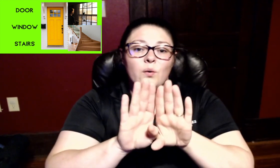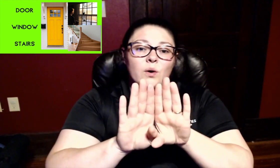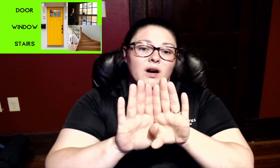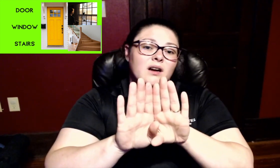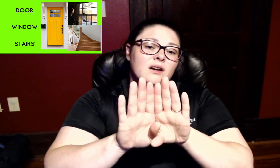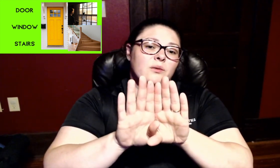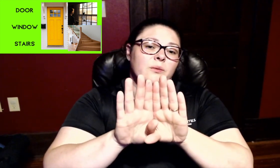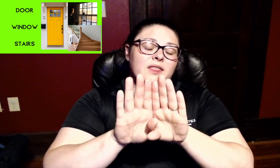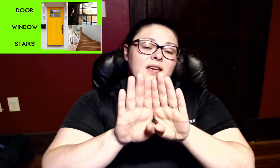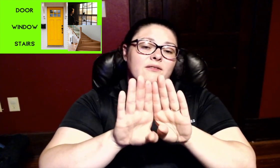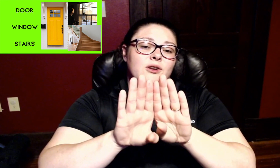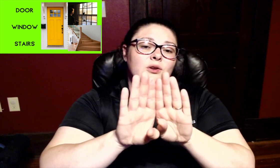door, we think of a door